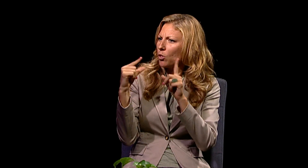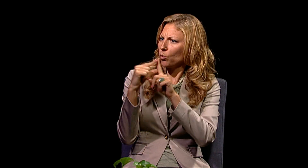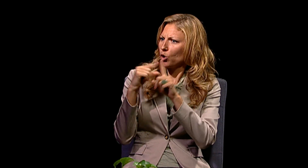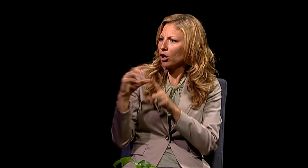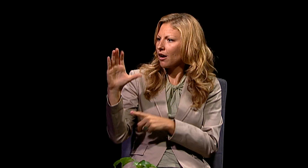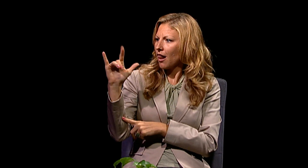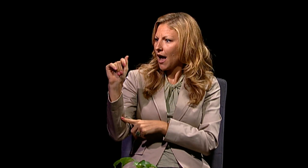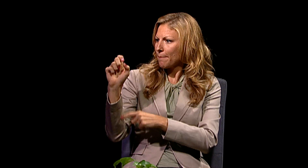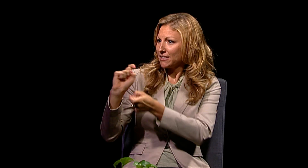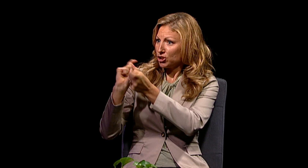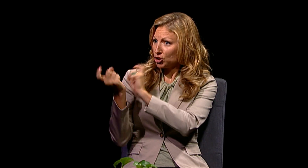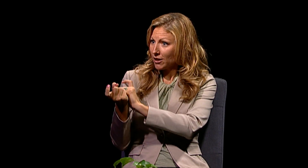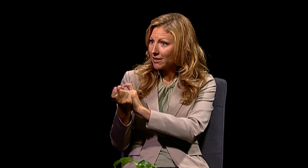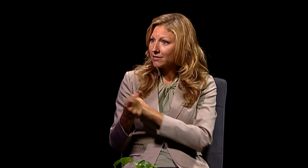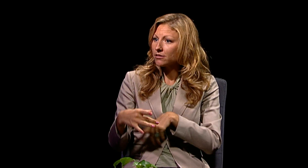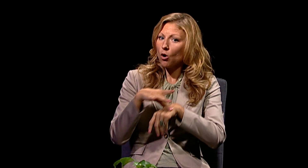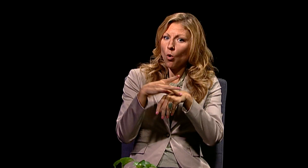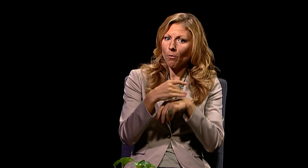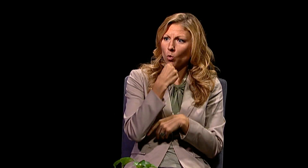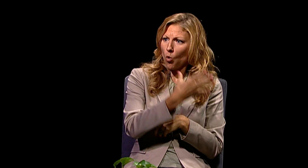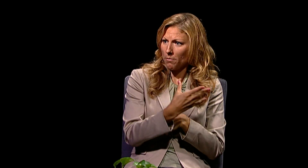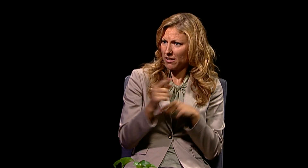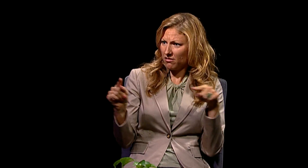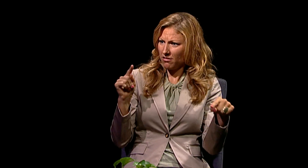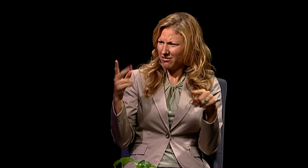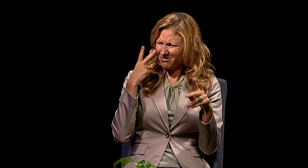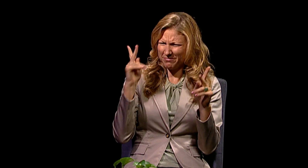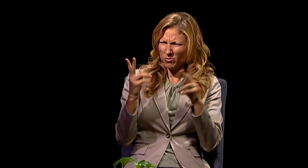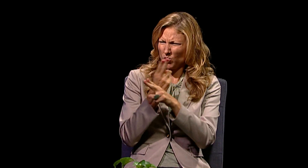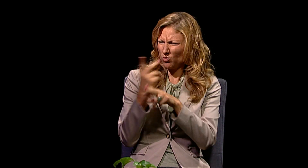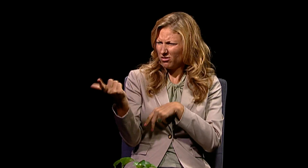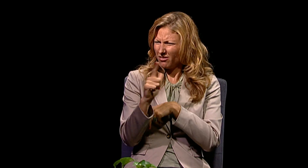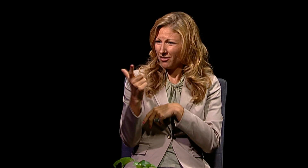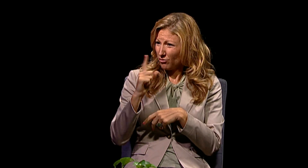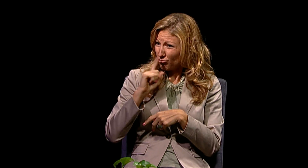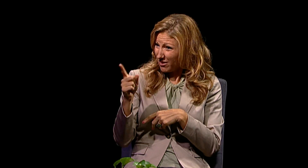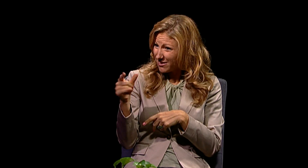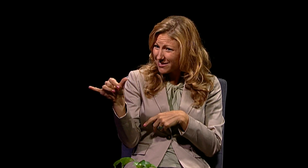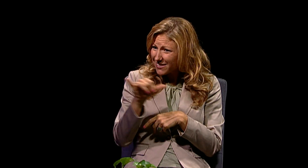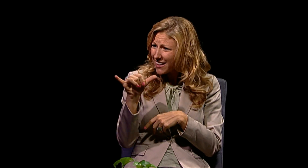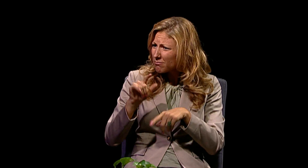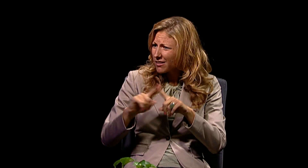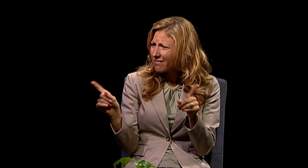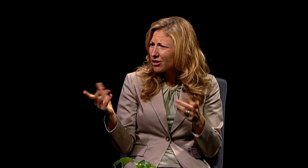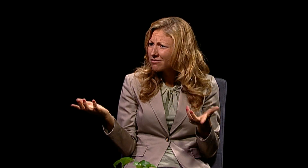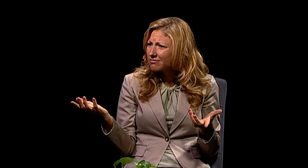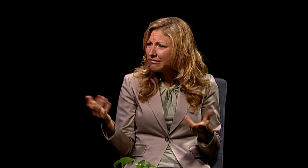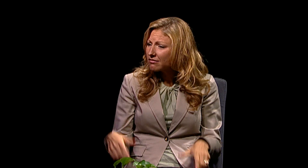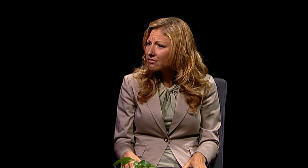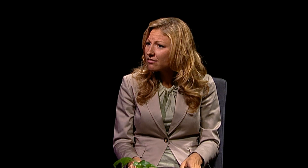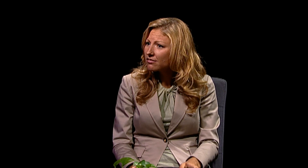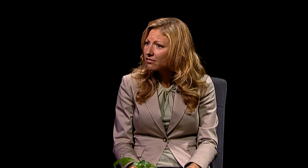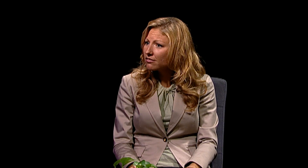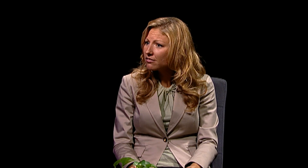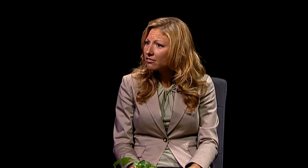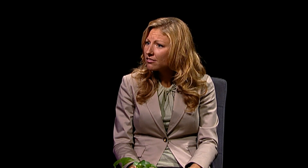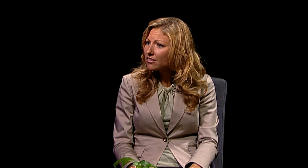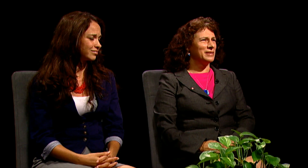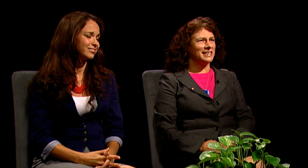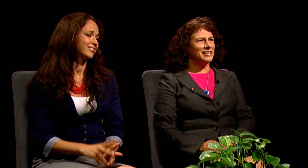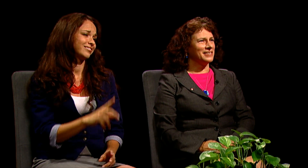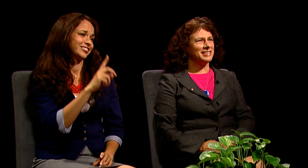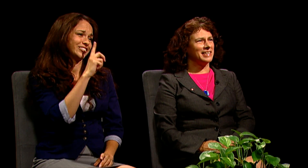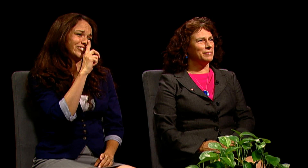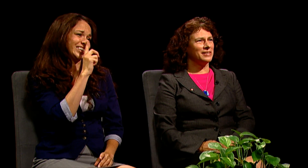Parmesan, often we see the word climate change and global warming. People use them interchangeably. Is there a difference?